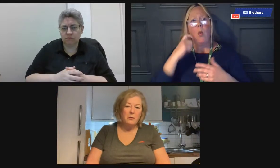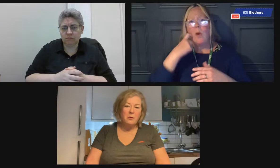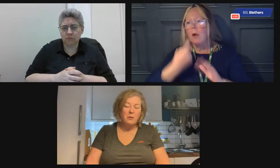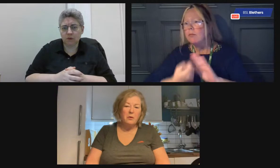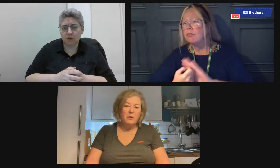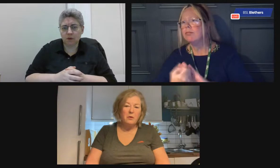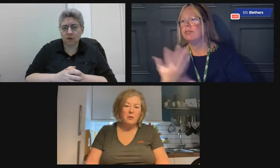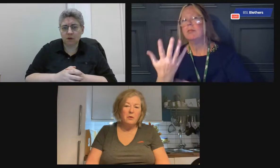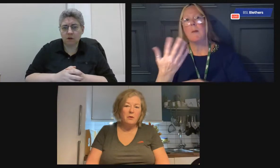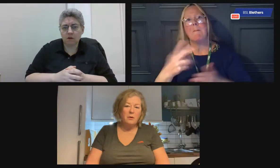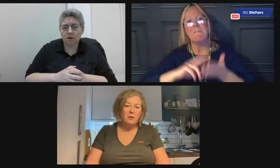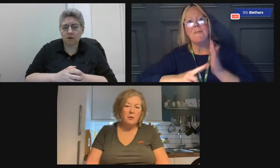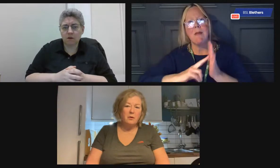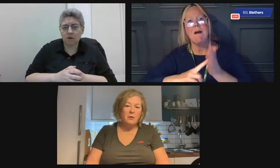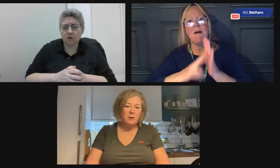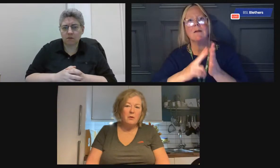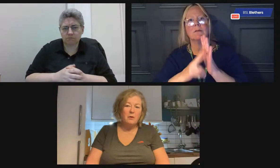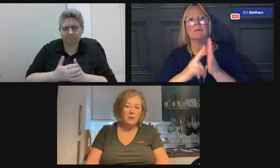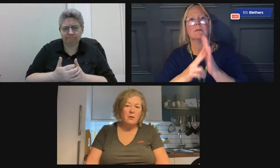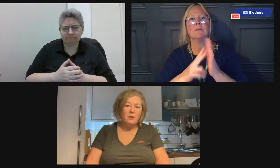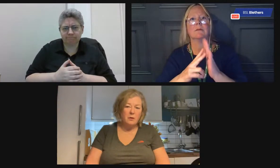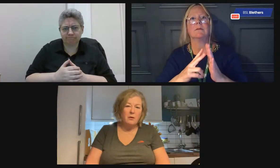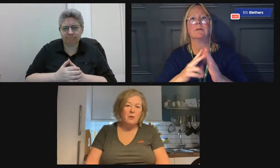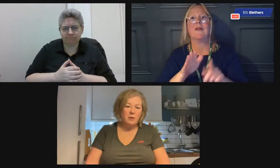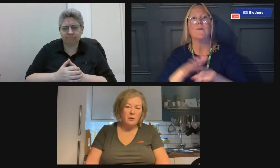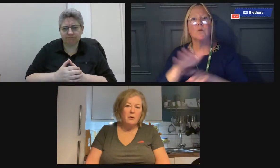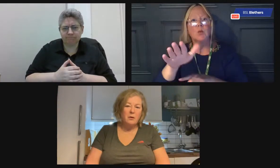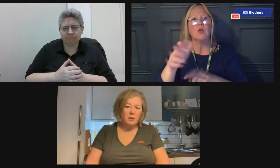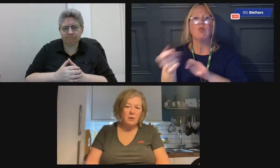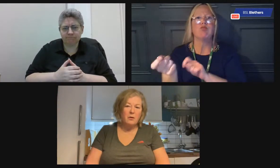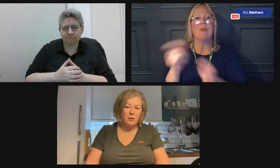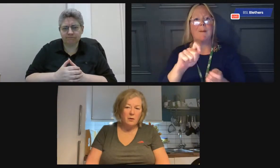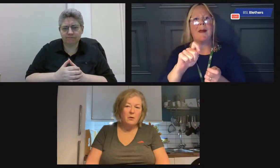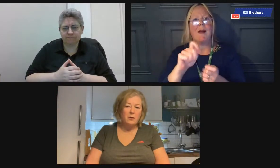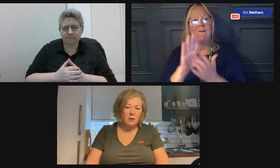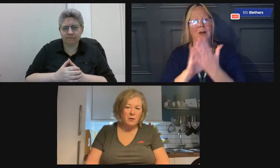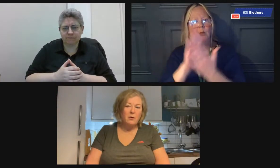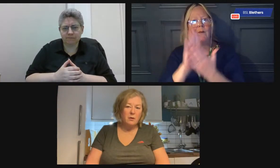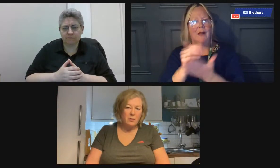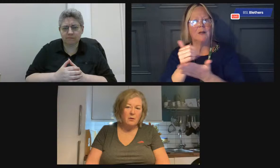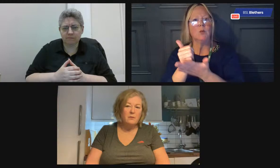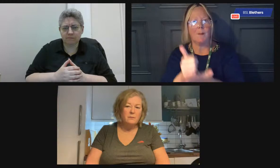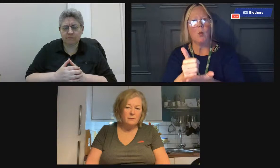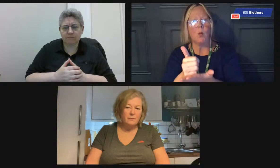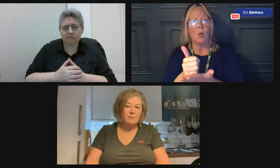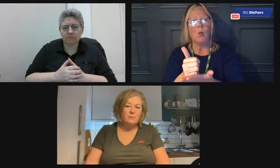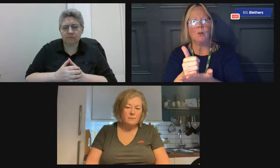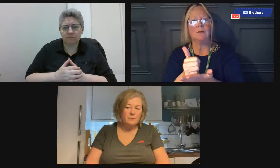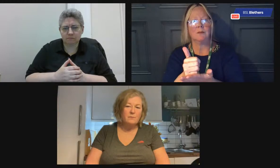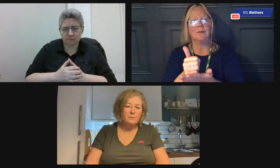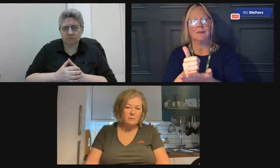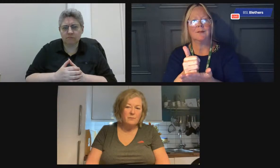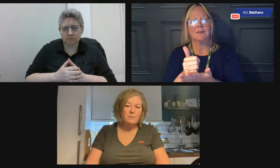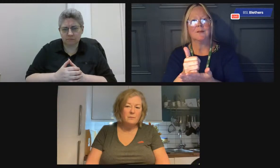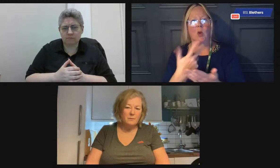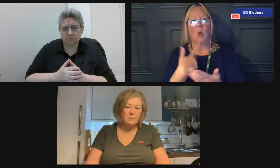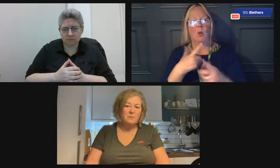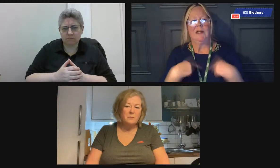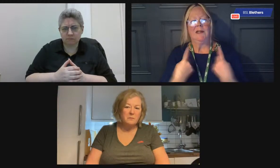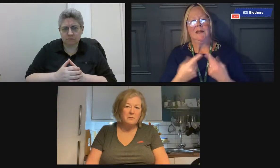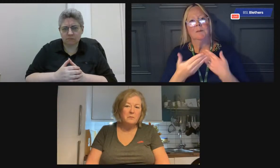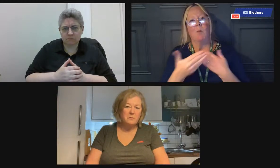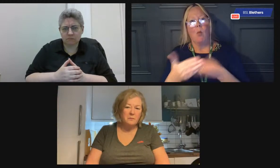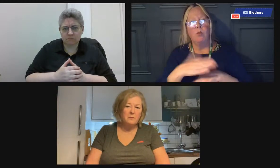working remotely. So we are planning to come back to